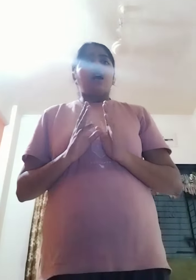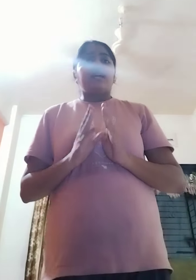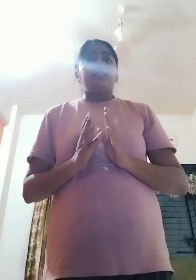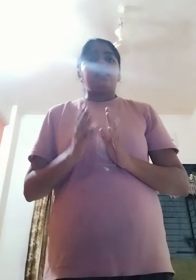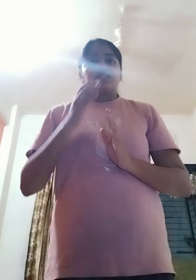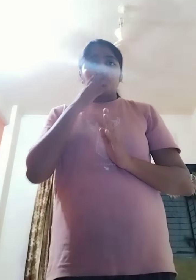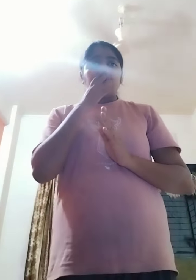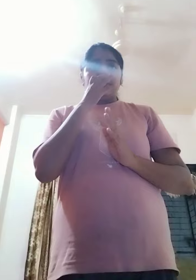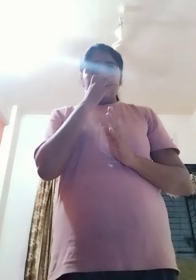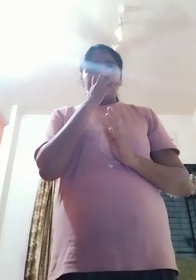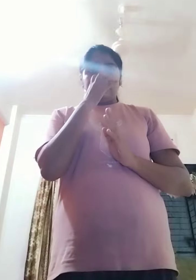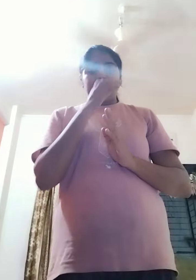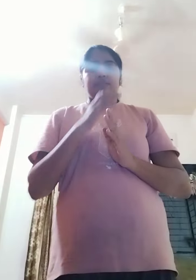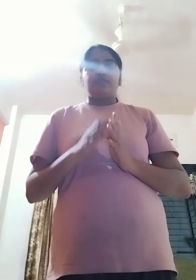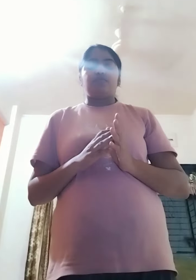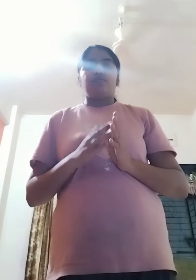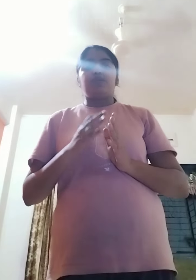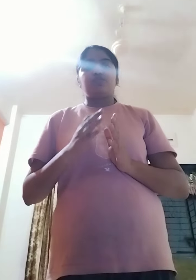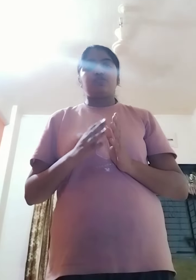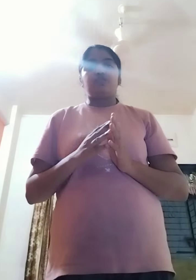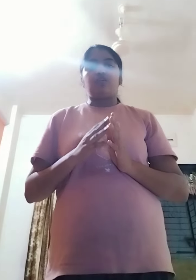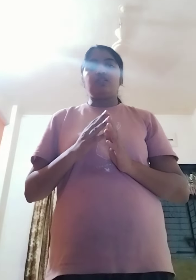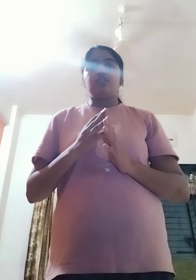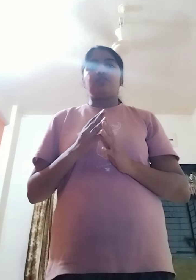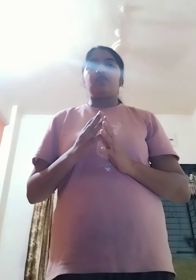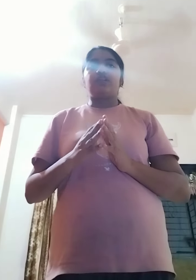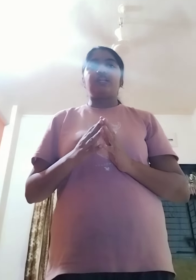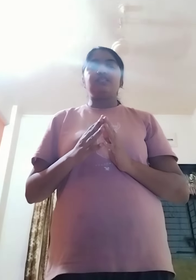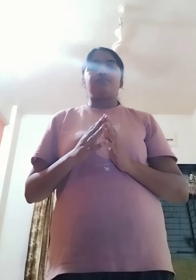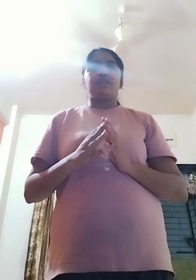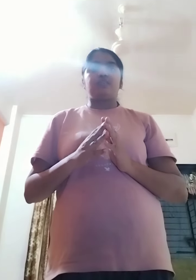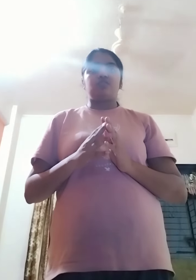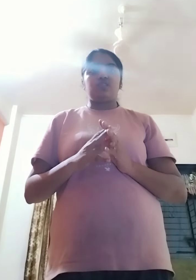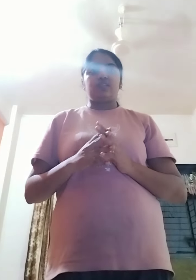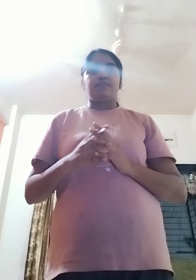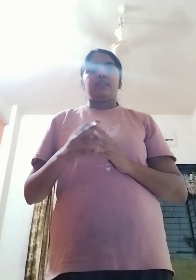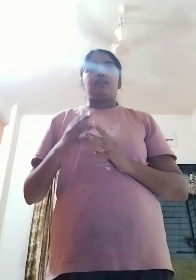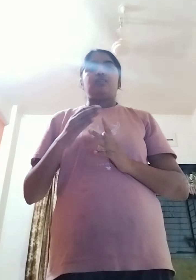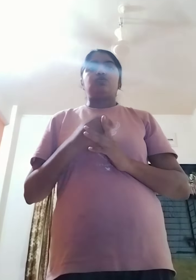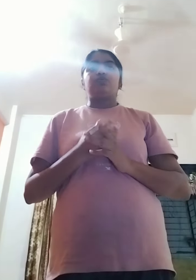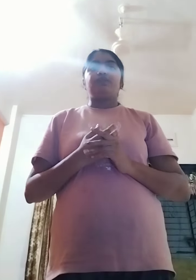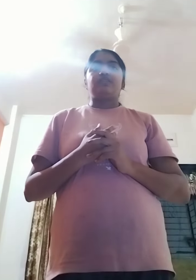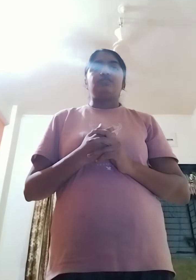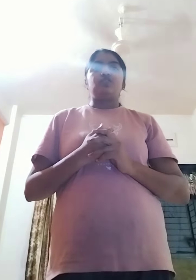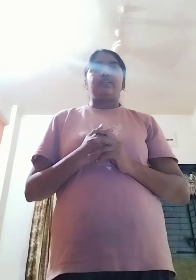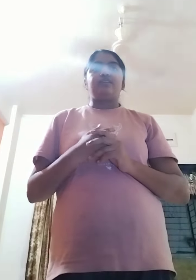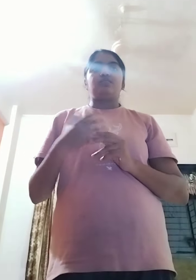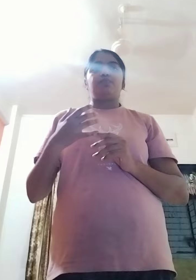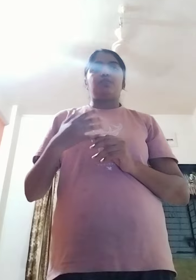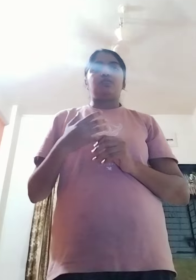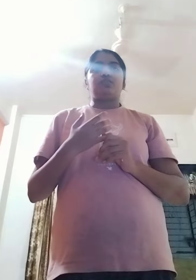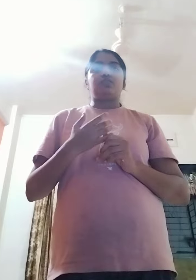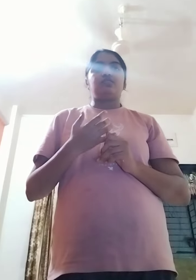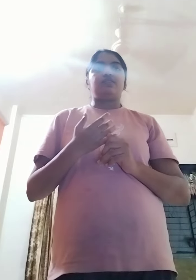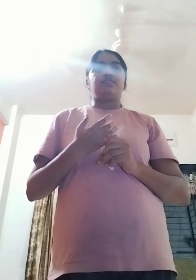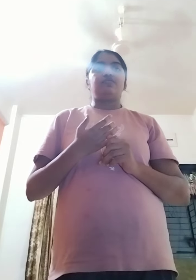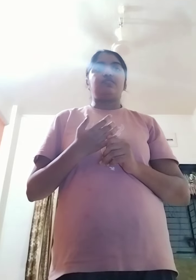In this topic, first of all, what is method chaining? So method chaining is the process in which we